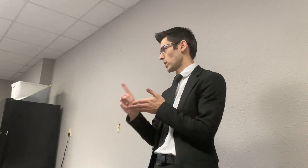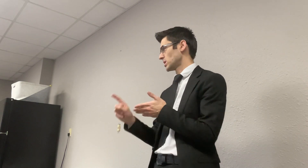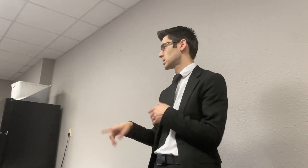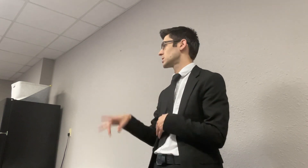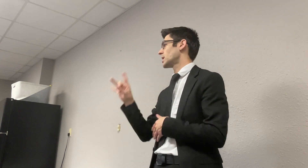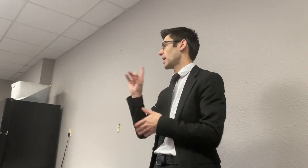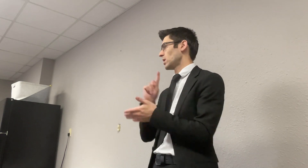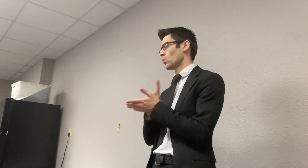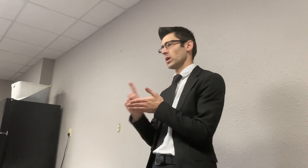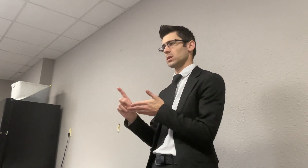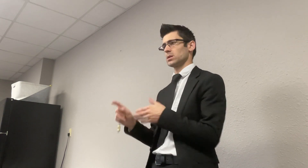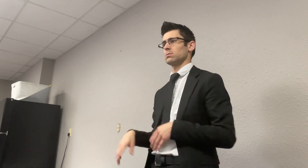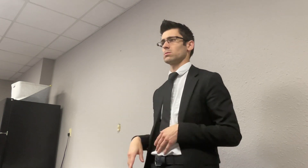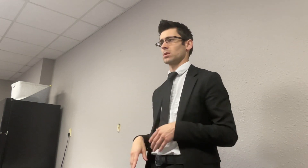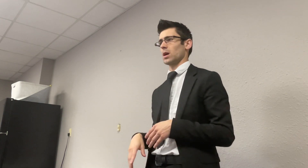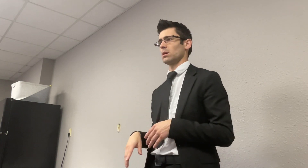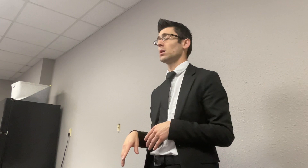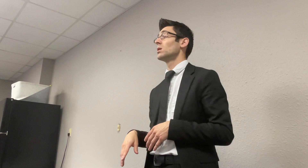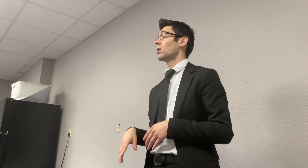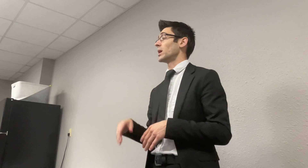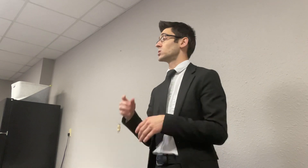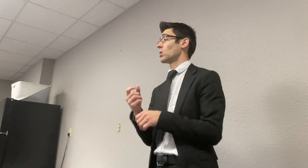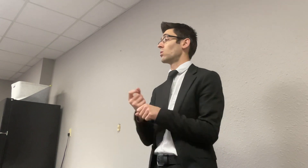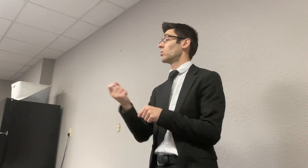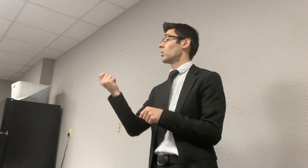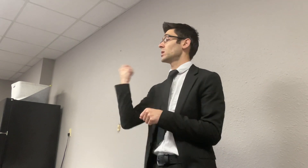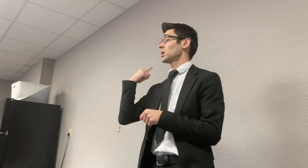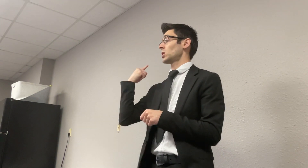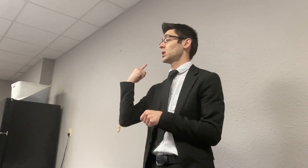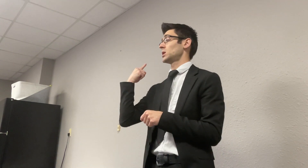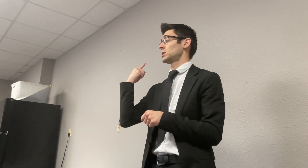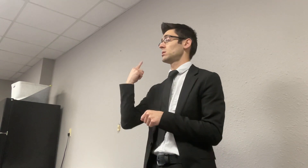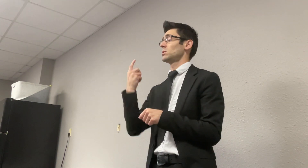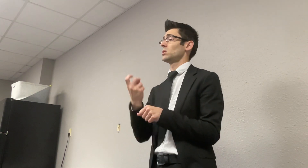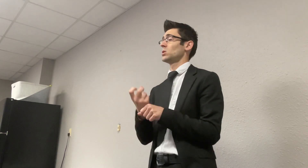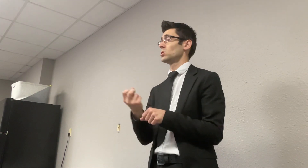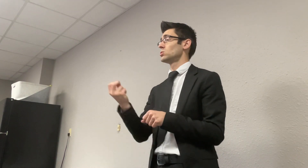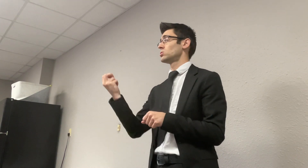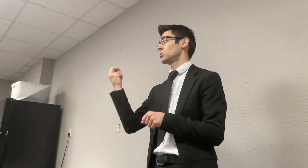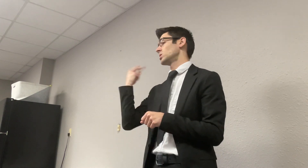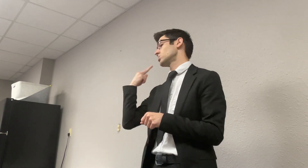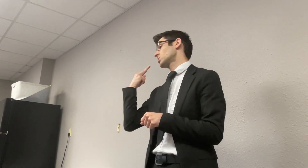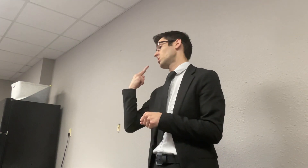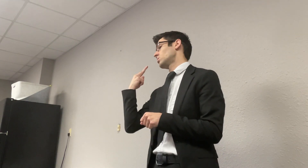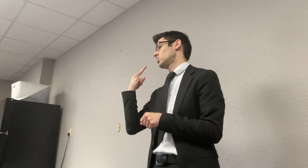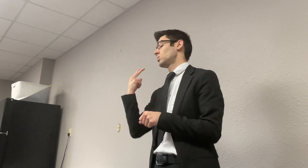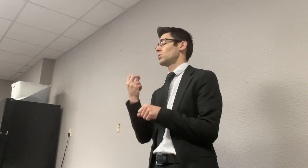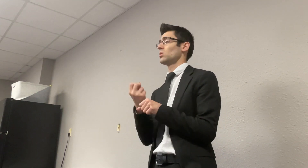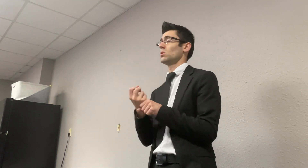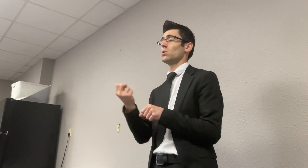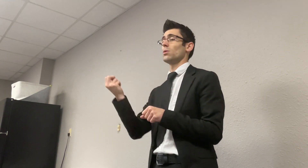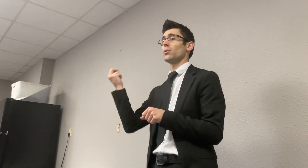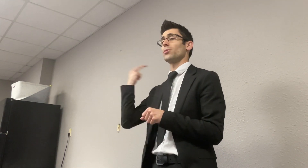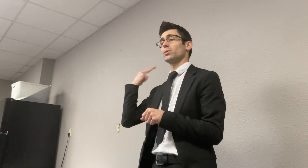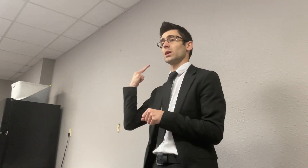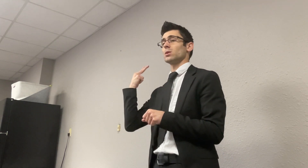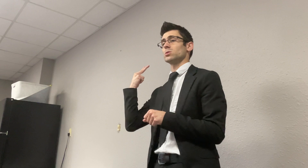weeks, 8 weeks. Okay? All right, so 1 year, 2 years ago, 3 years.